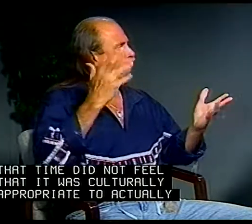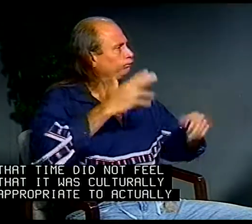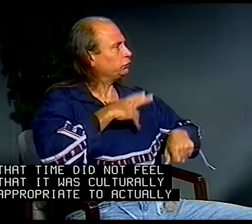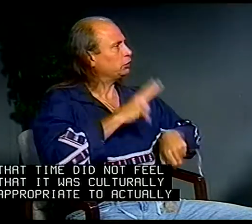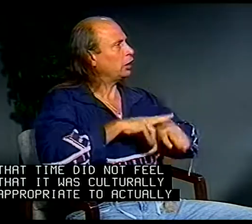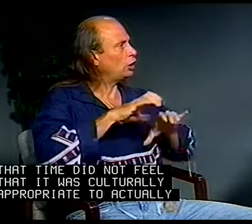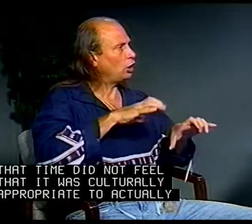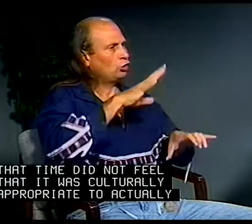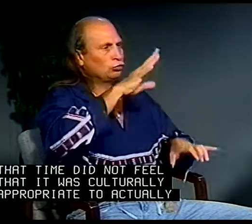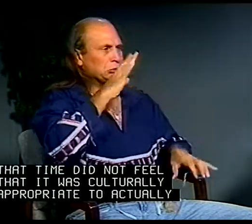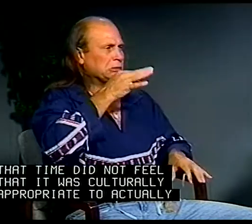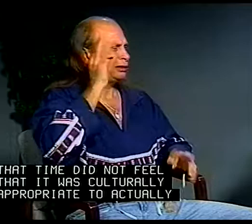I still at that time didn't